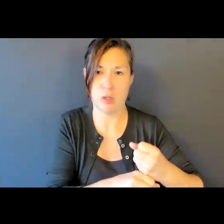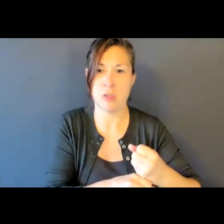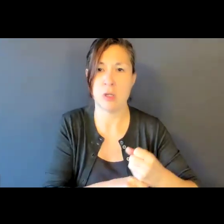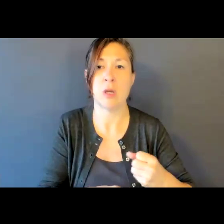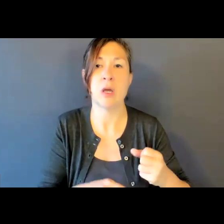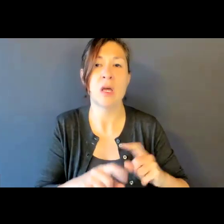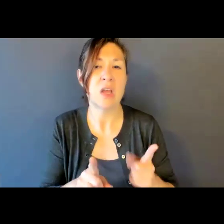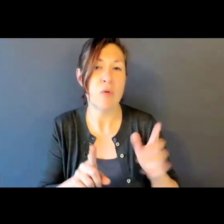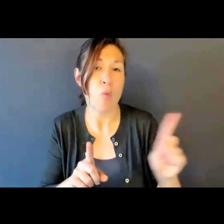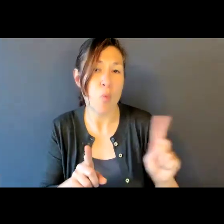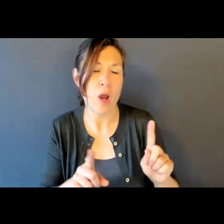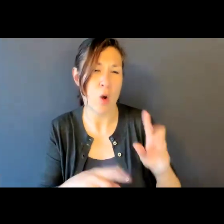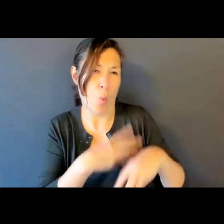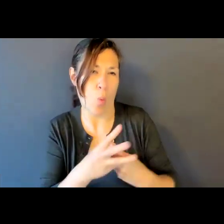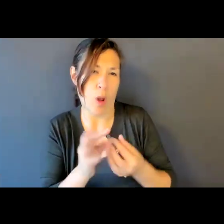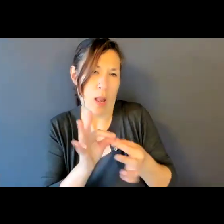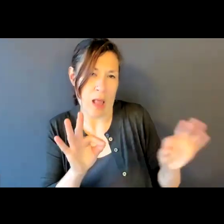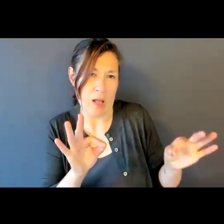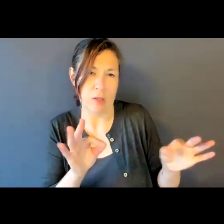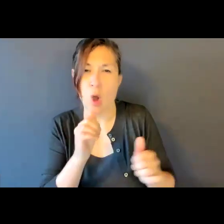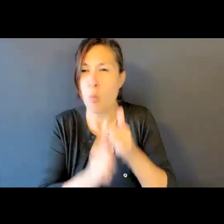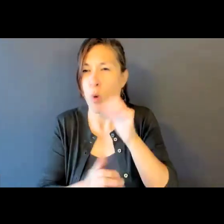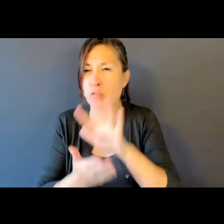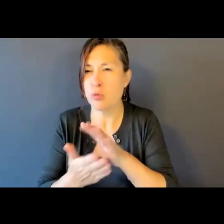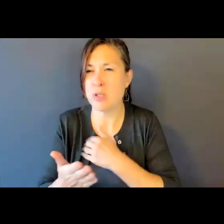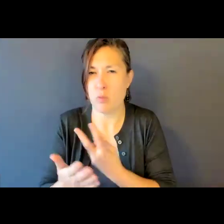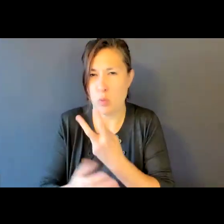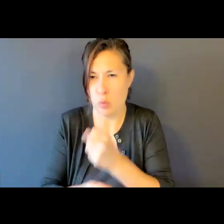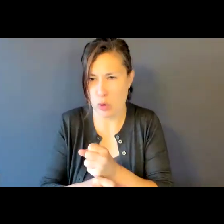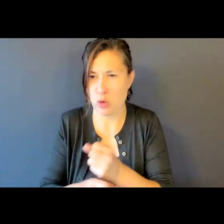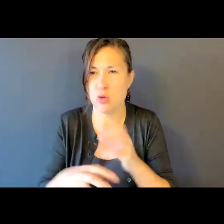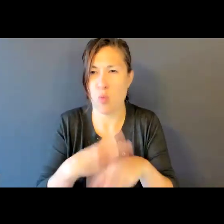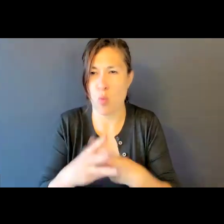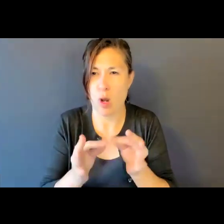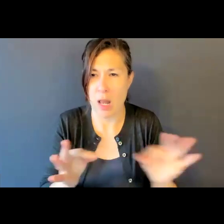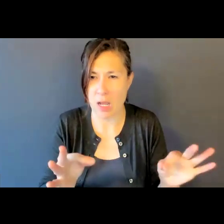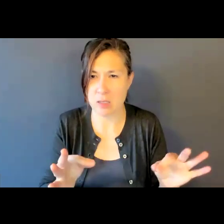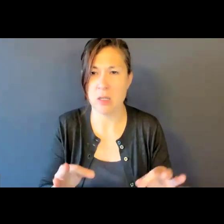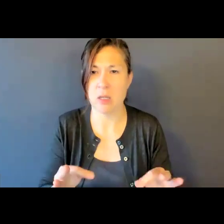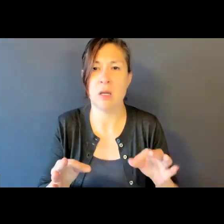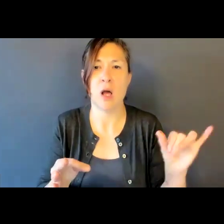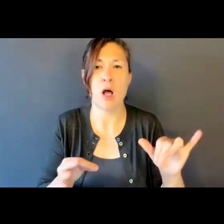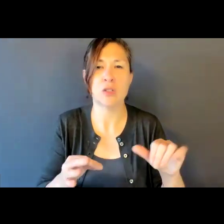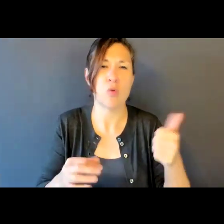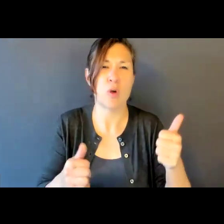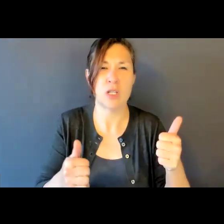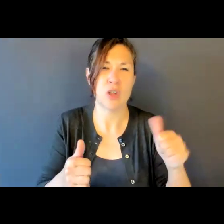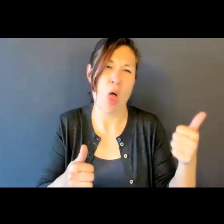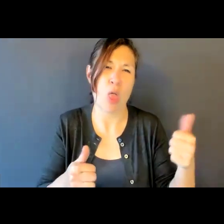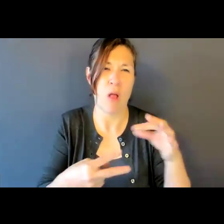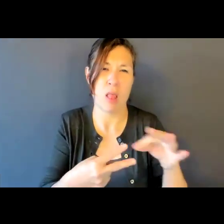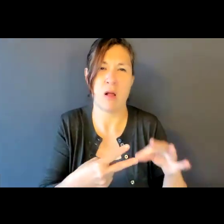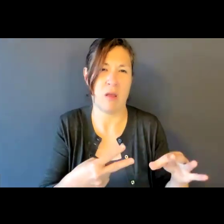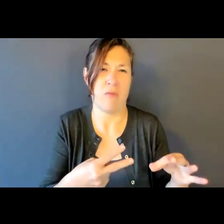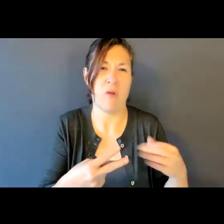language, though most of our schools do offer 2 years of world language, and then in what electives are offered across schools. And that is one thing that